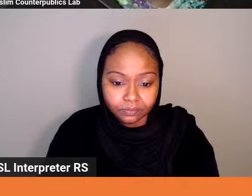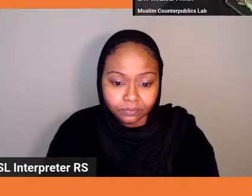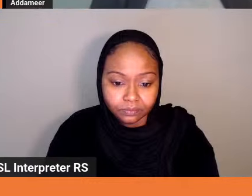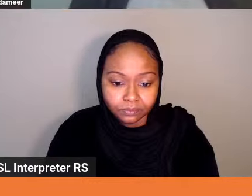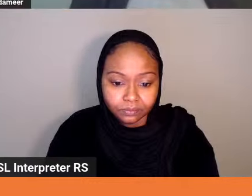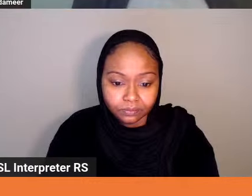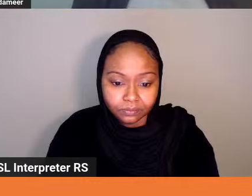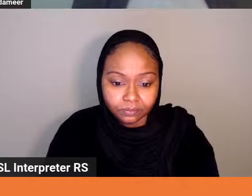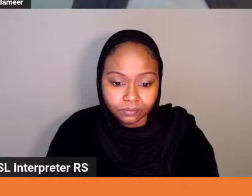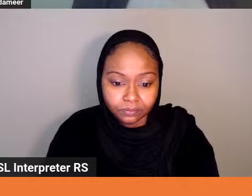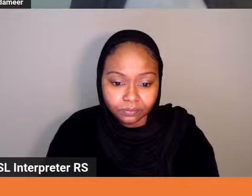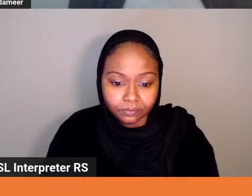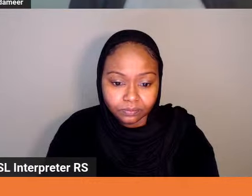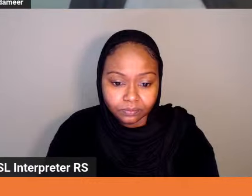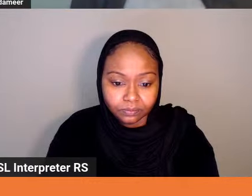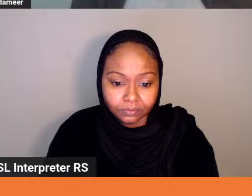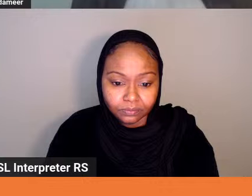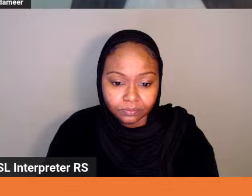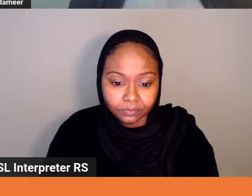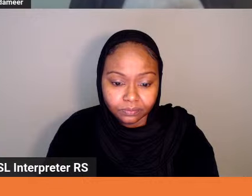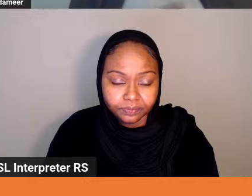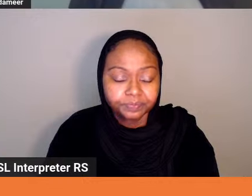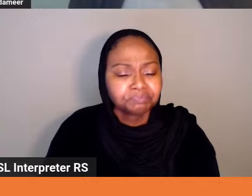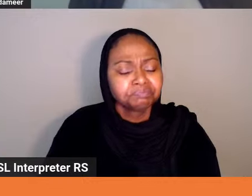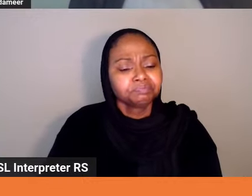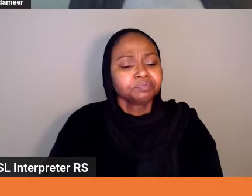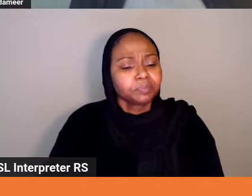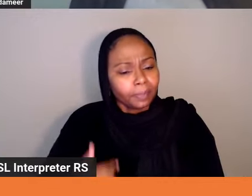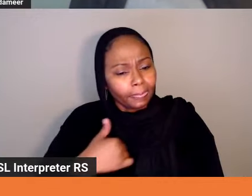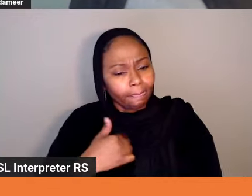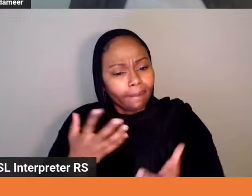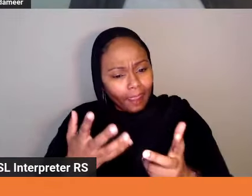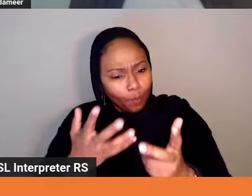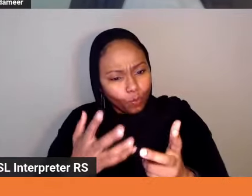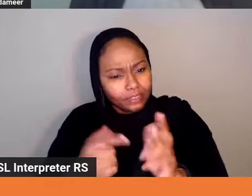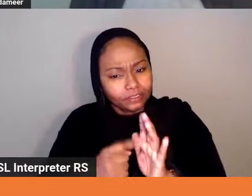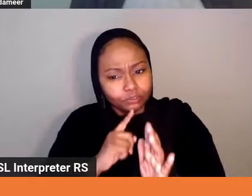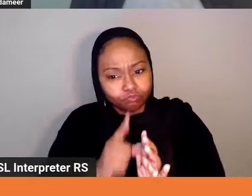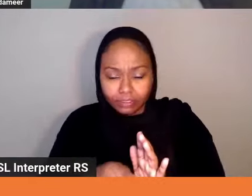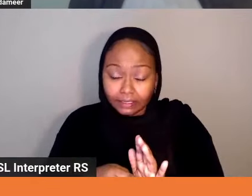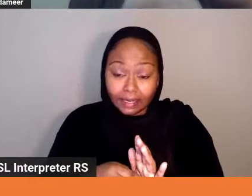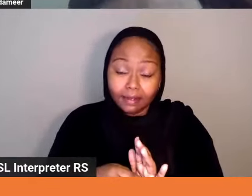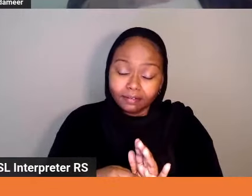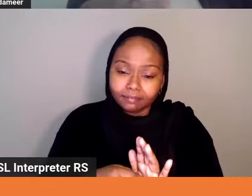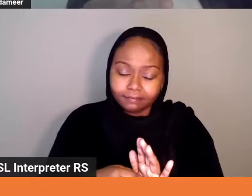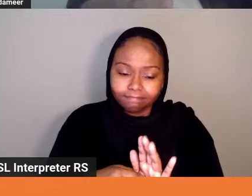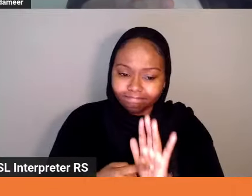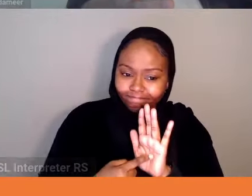I may just wanted to highlight Kate's point on the